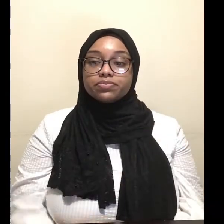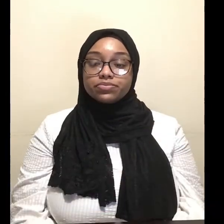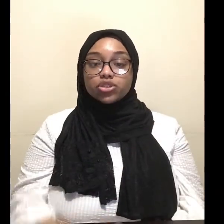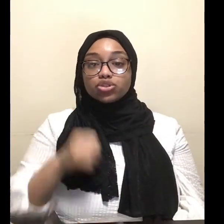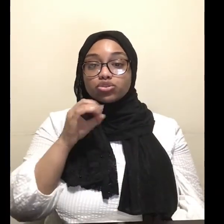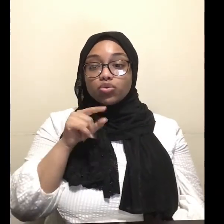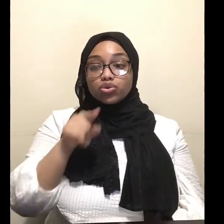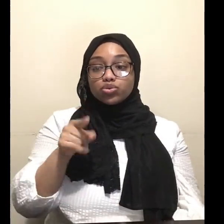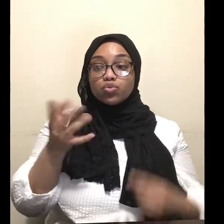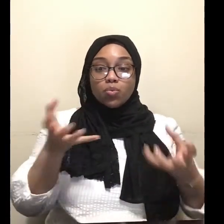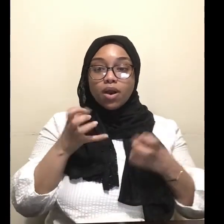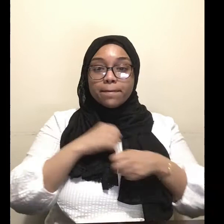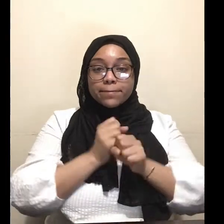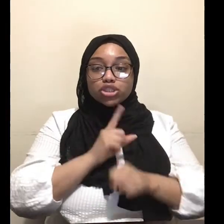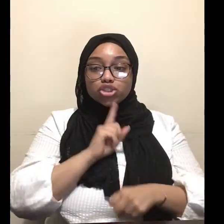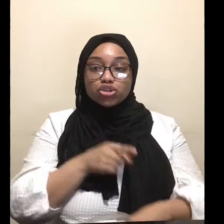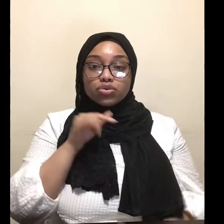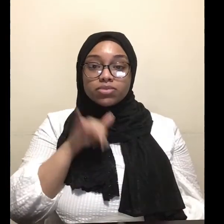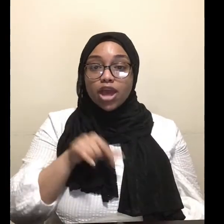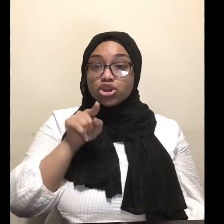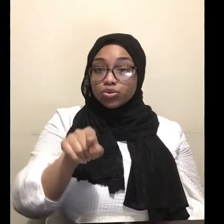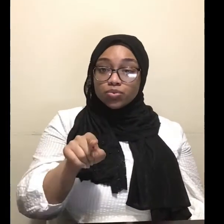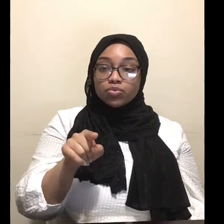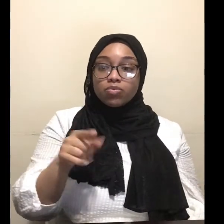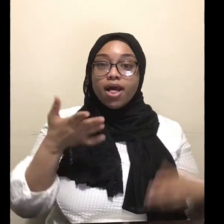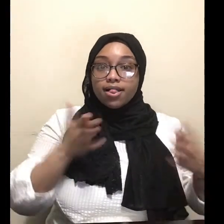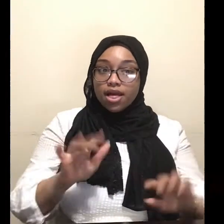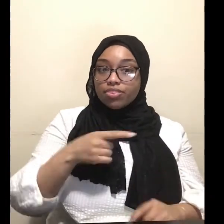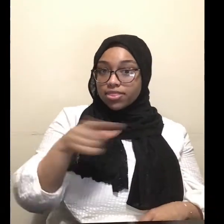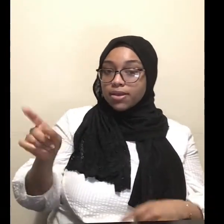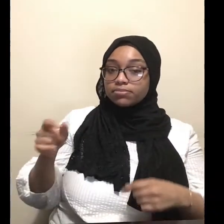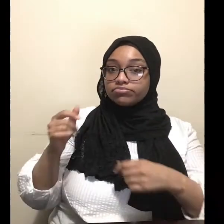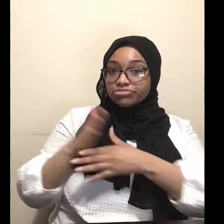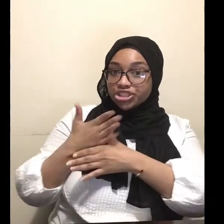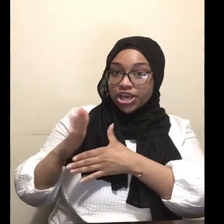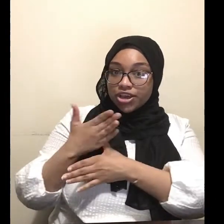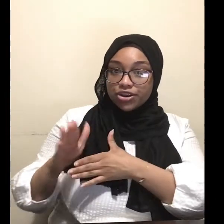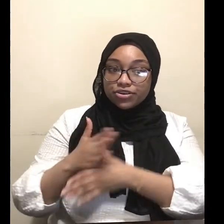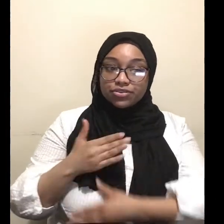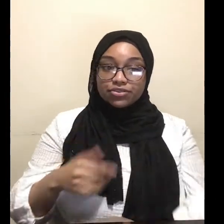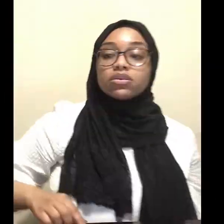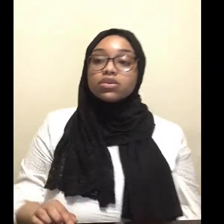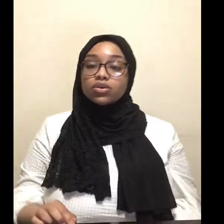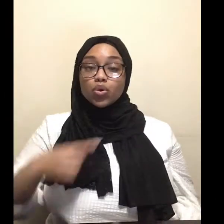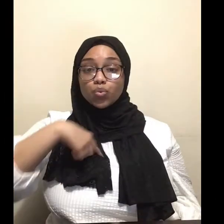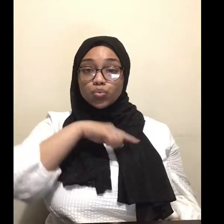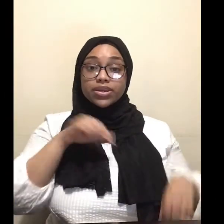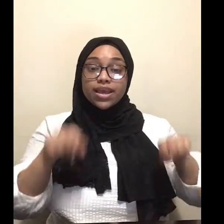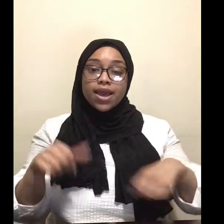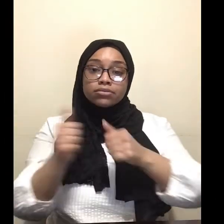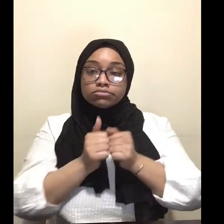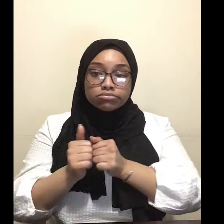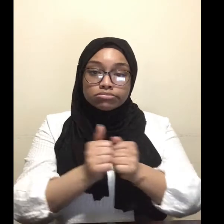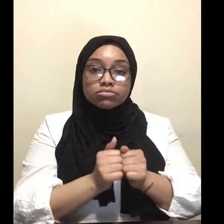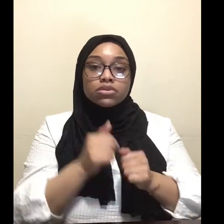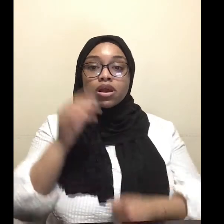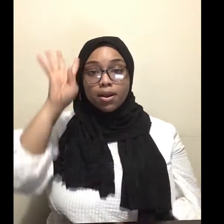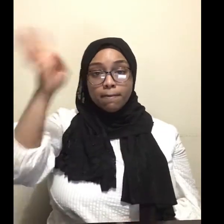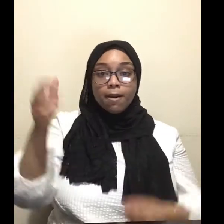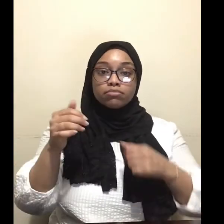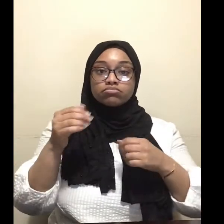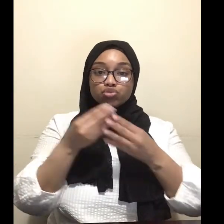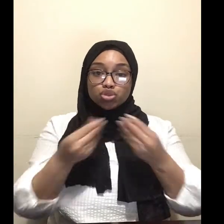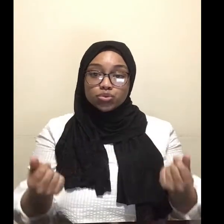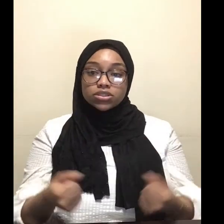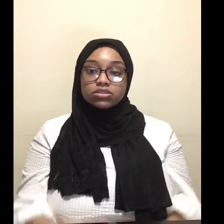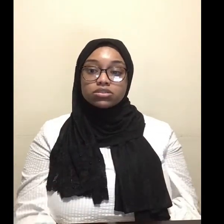feelings because those can be addressed one-on-one with the person. You don't want to make it about gossiping,